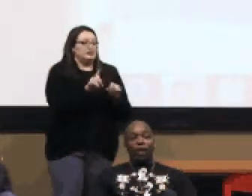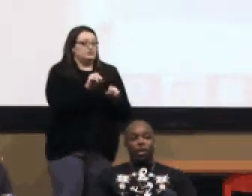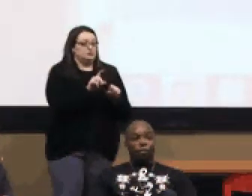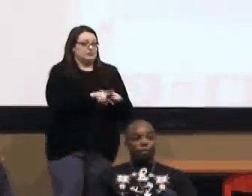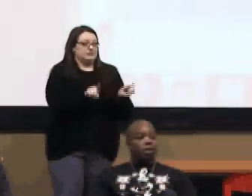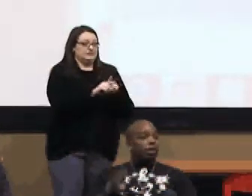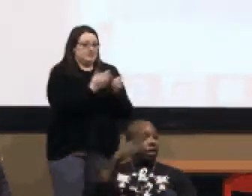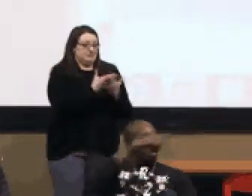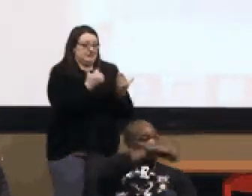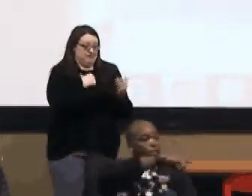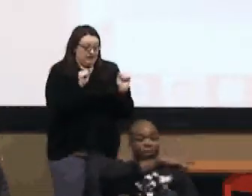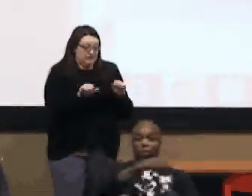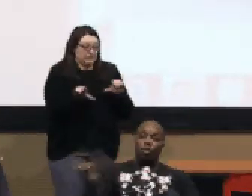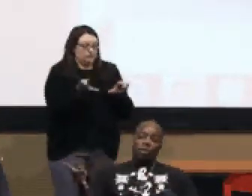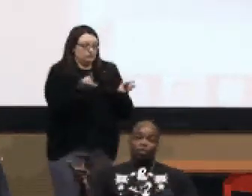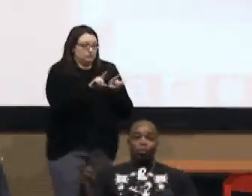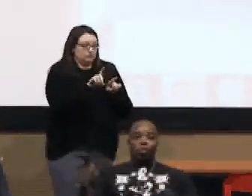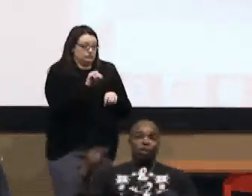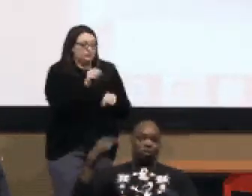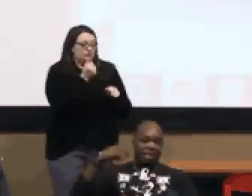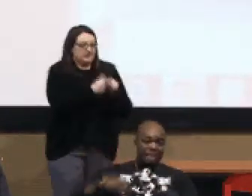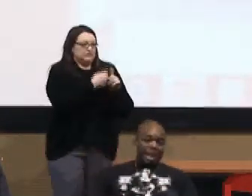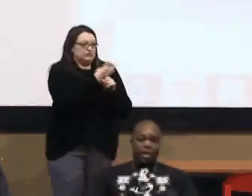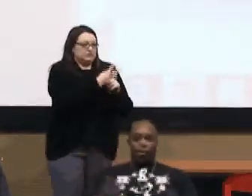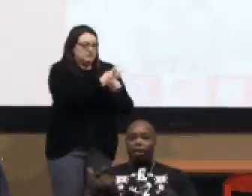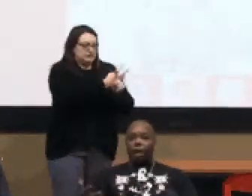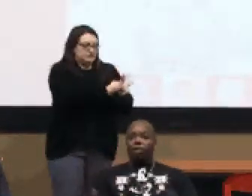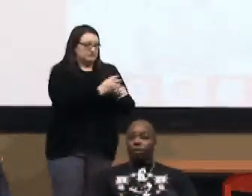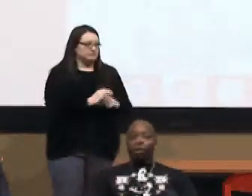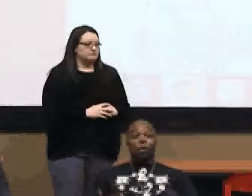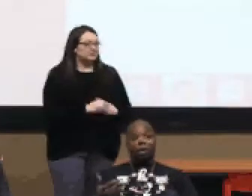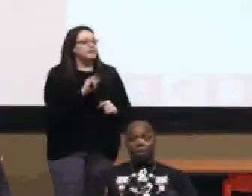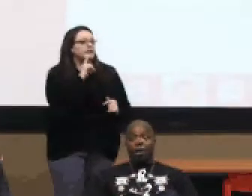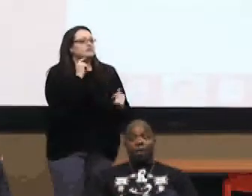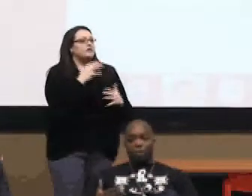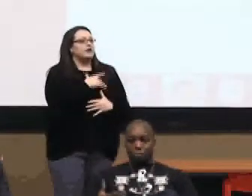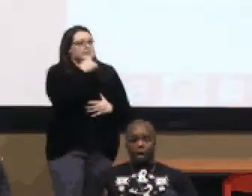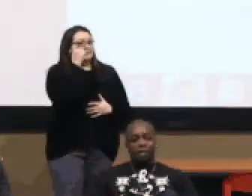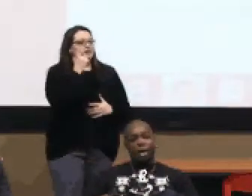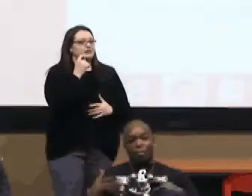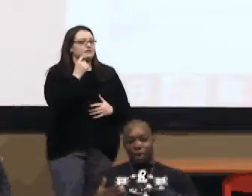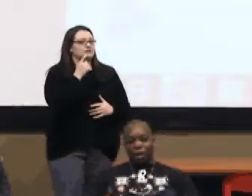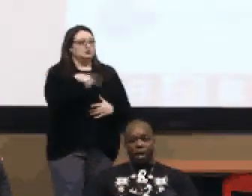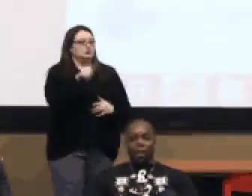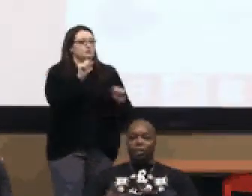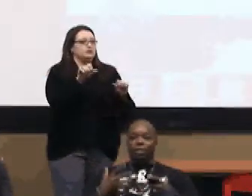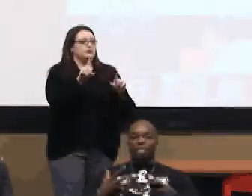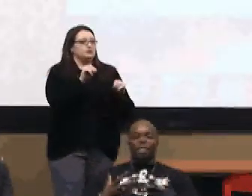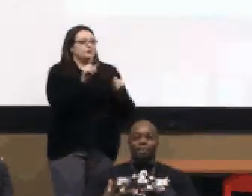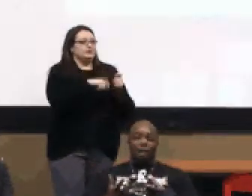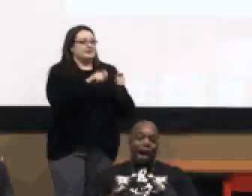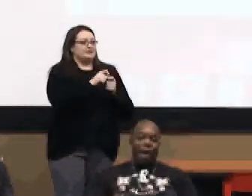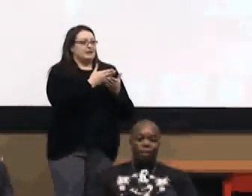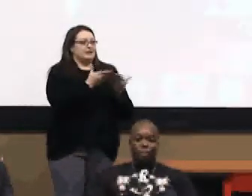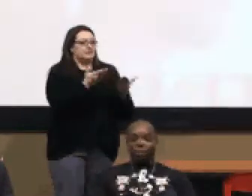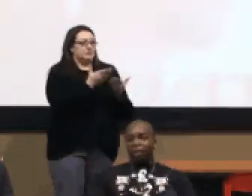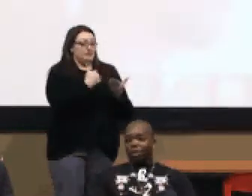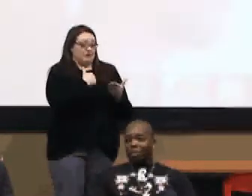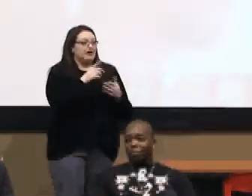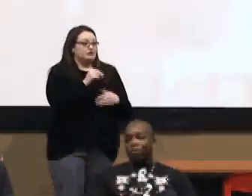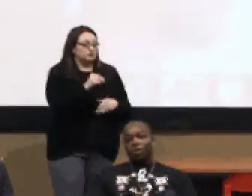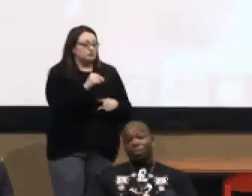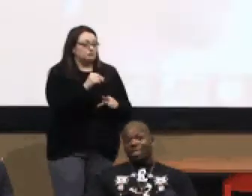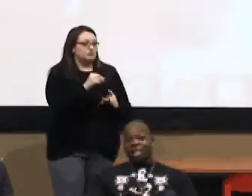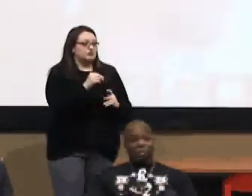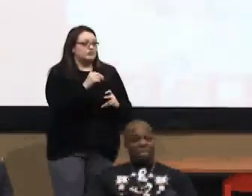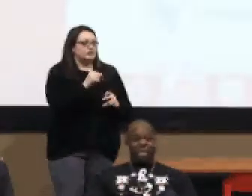kind of frightening when you think that some of you in this room are going to do exactly what I do. You're going to be coming after my job, my clients, the things that I do to